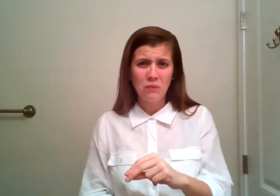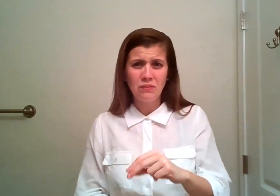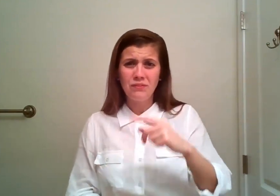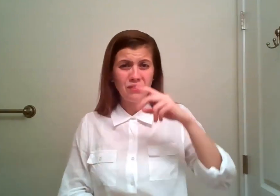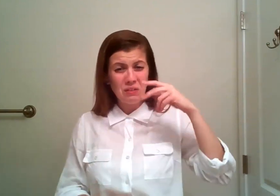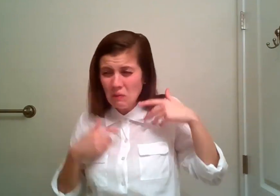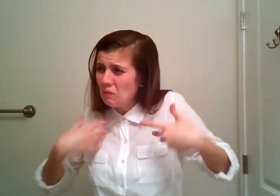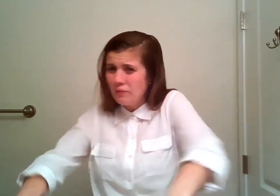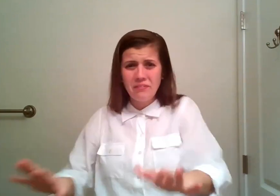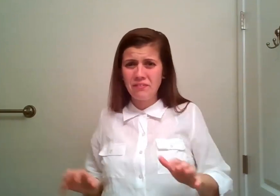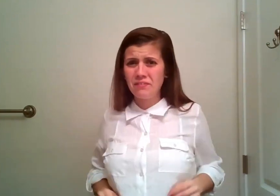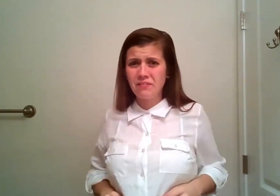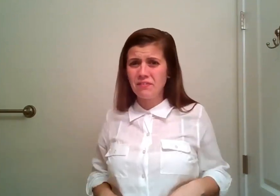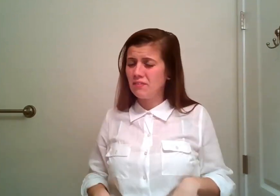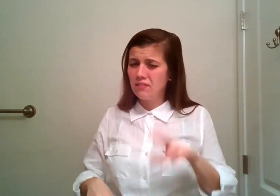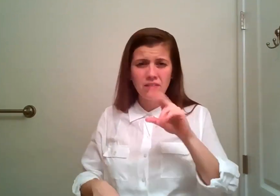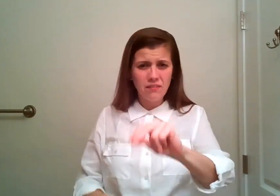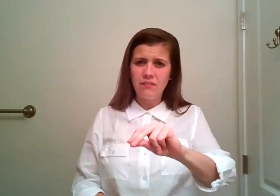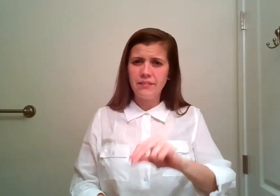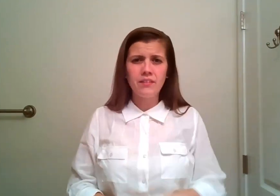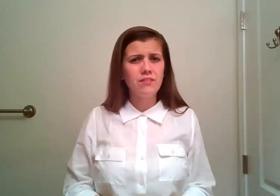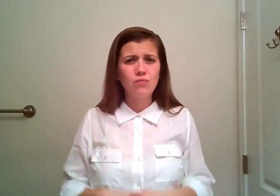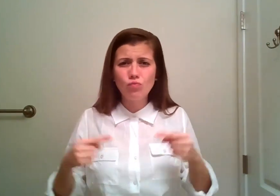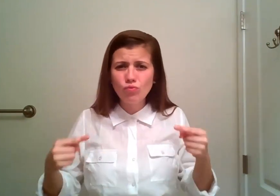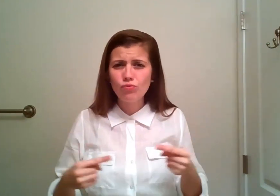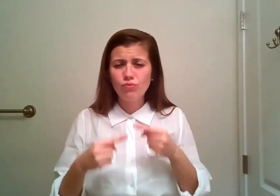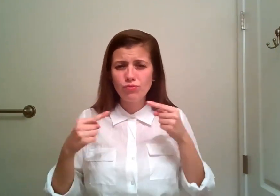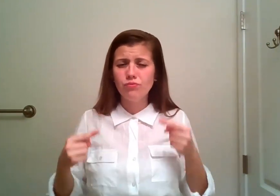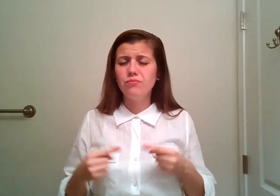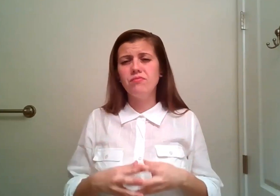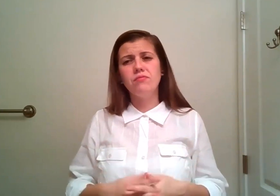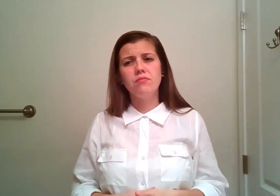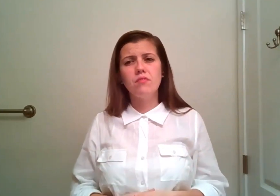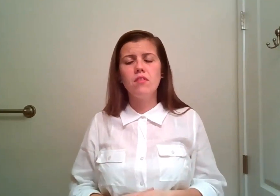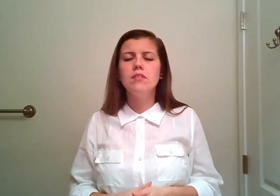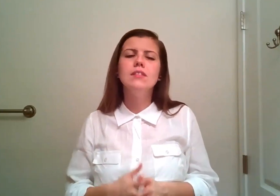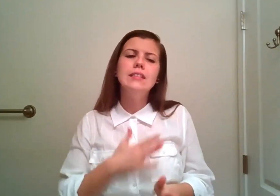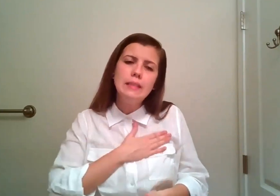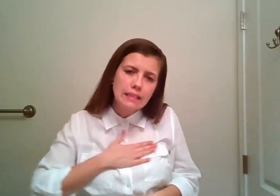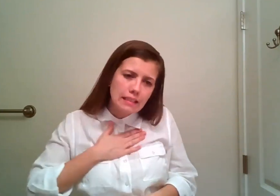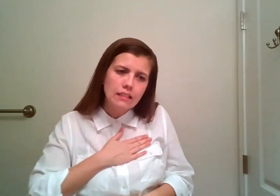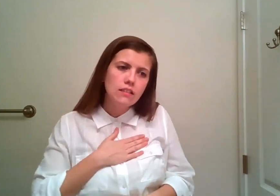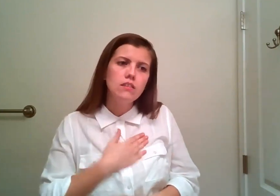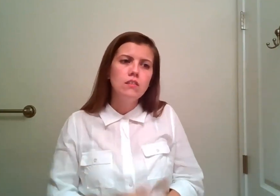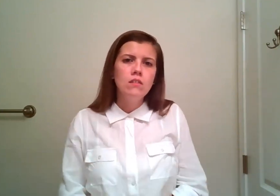And I told her no. I don't want it. No. That it hurt too much. And